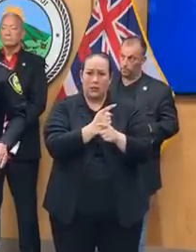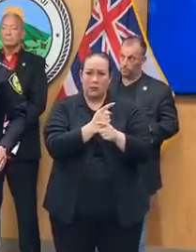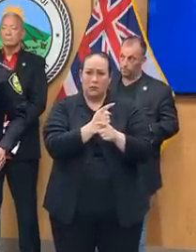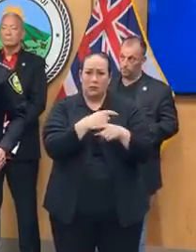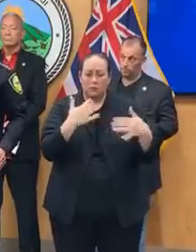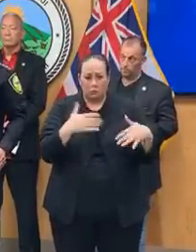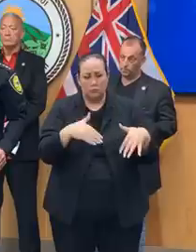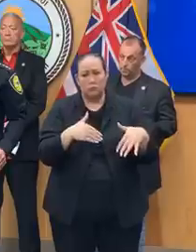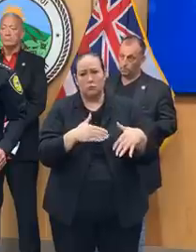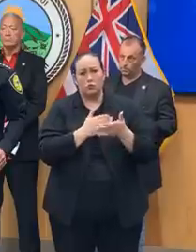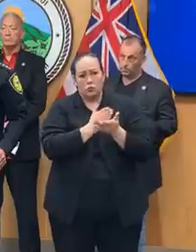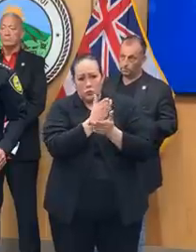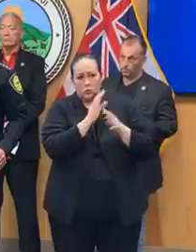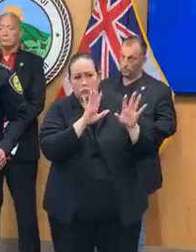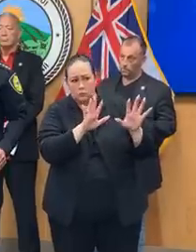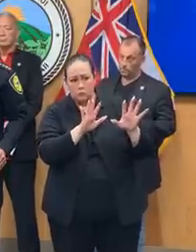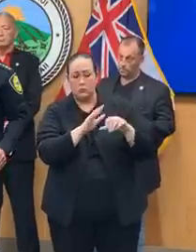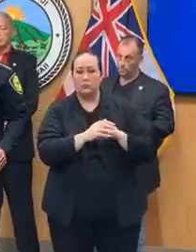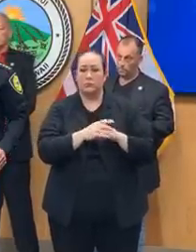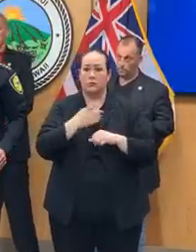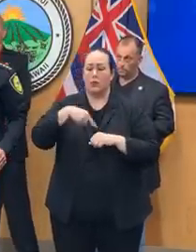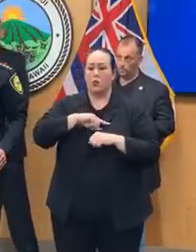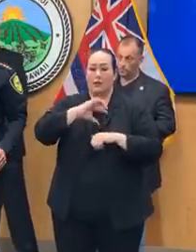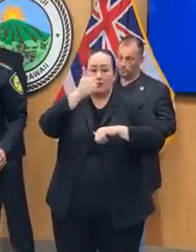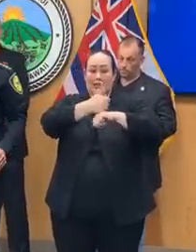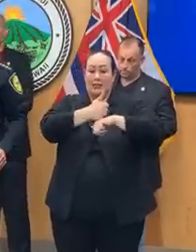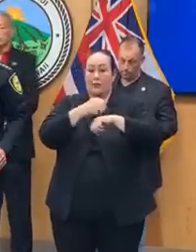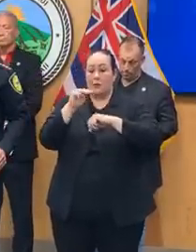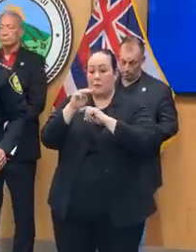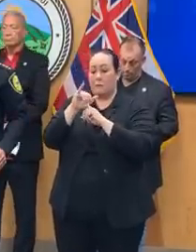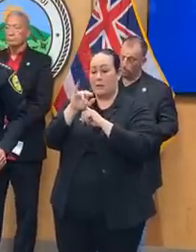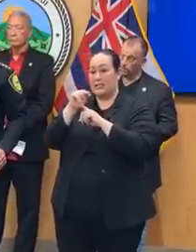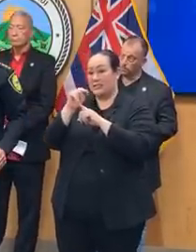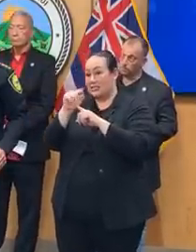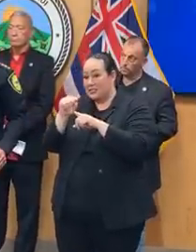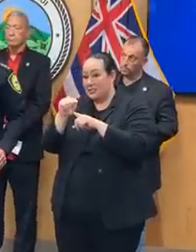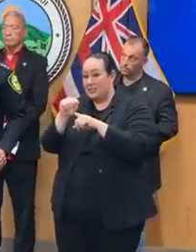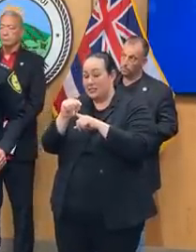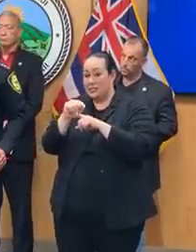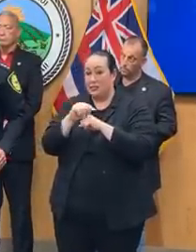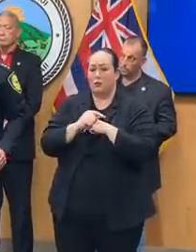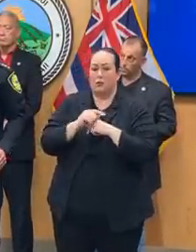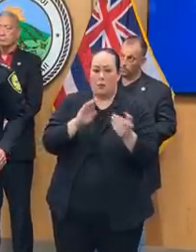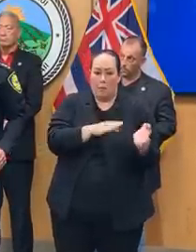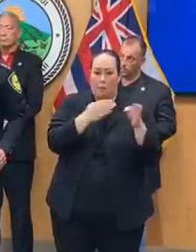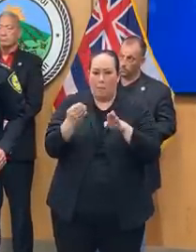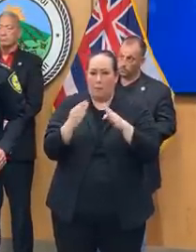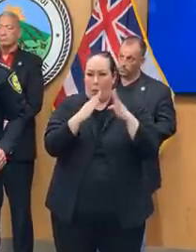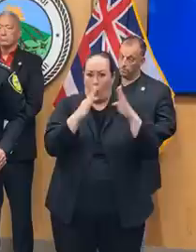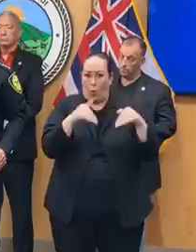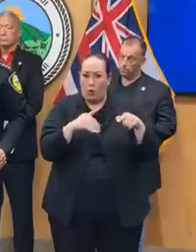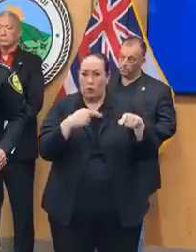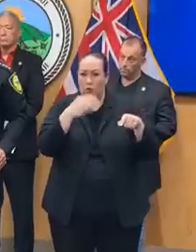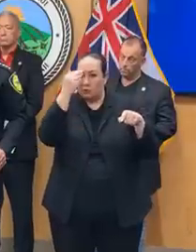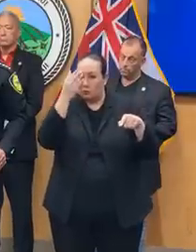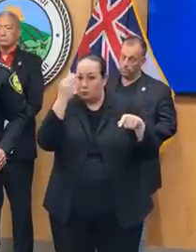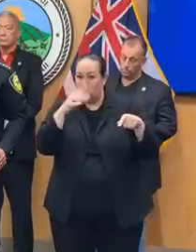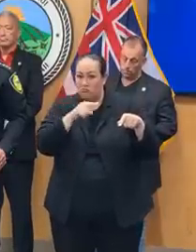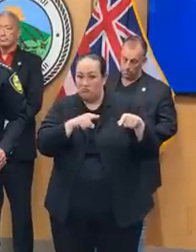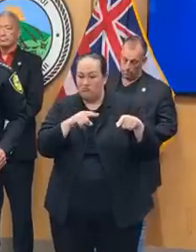We have set up what's called the MINT, the Morgue Investigation and Notification Task Force, with our local and